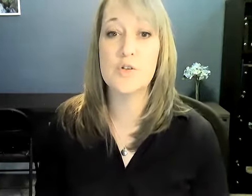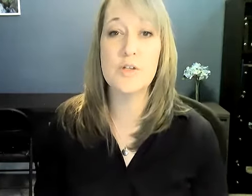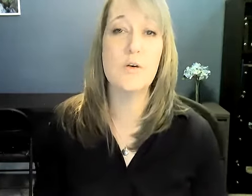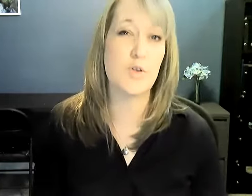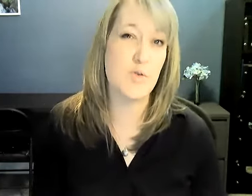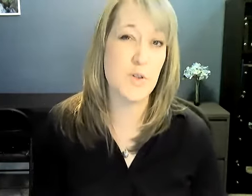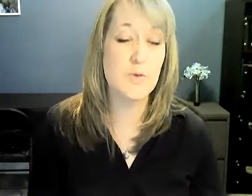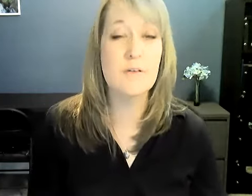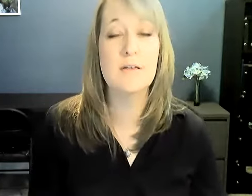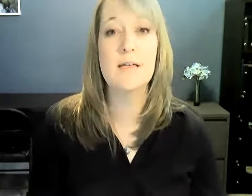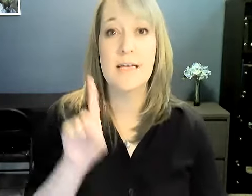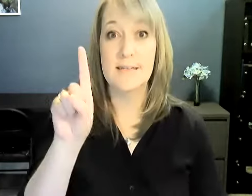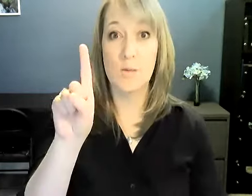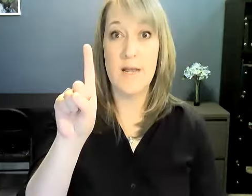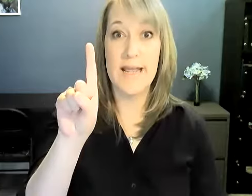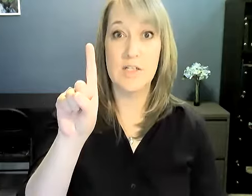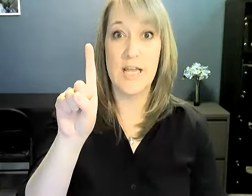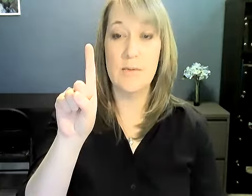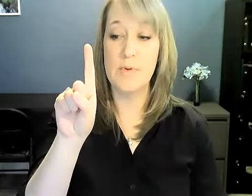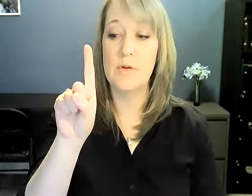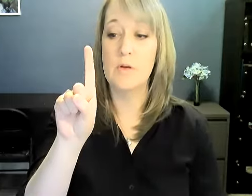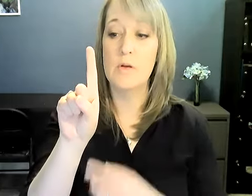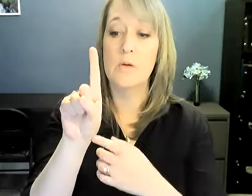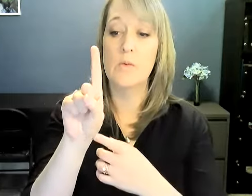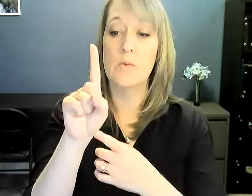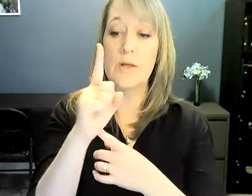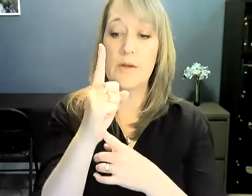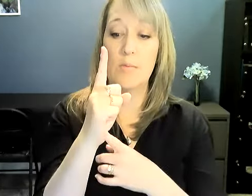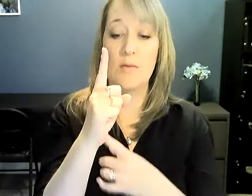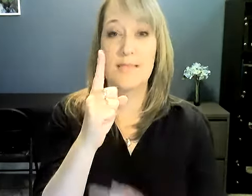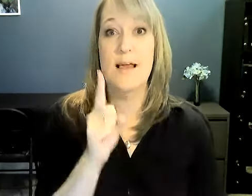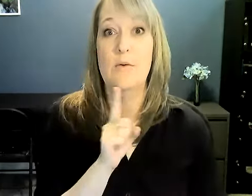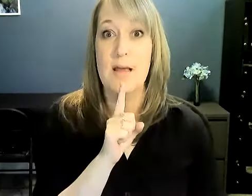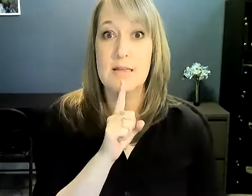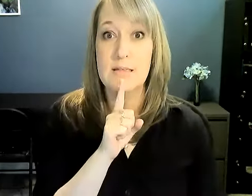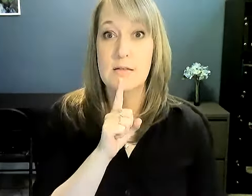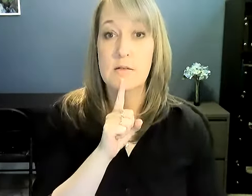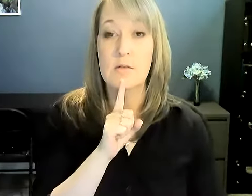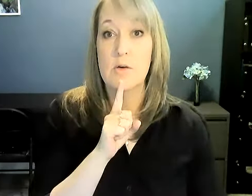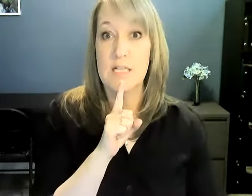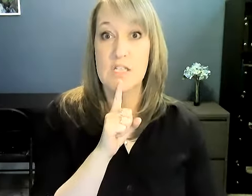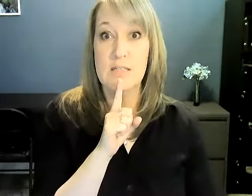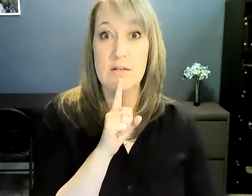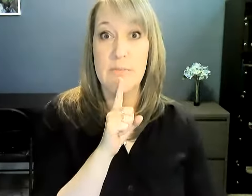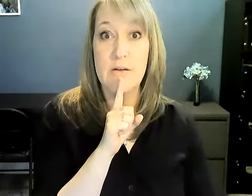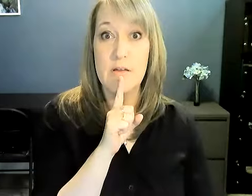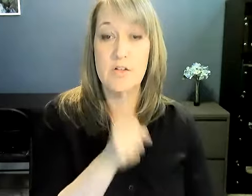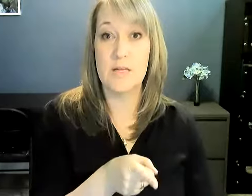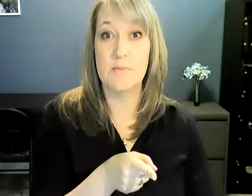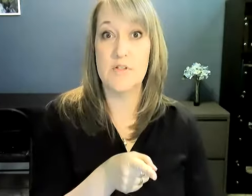Sure or true is a one hand shape with your palm sideways. Location is near your mouth and you just come straight